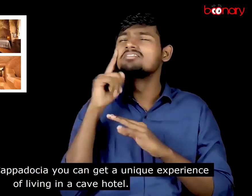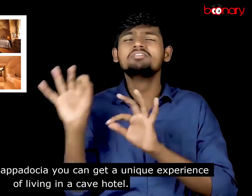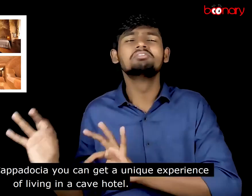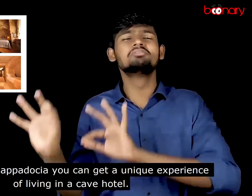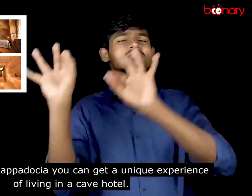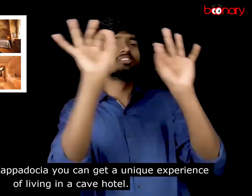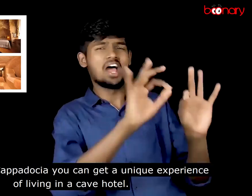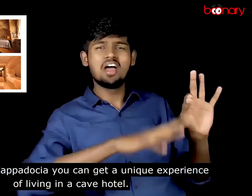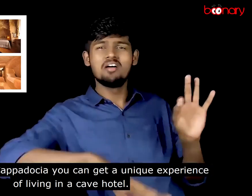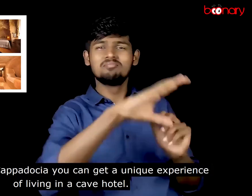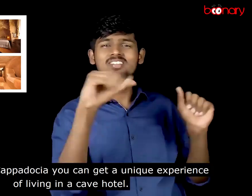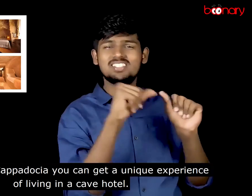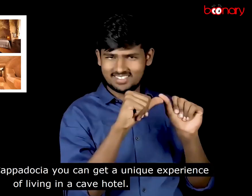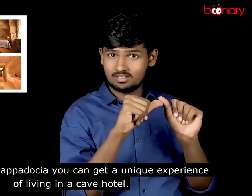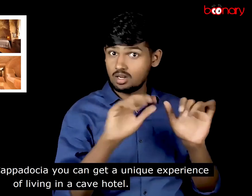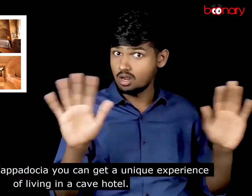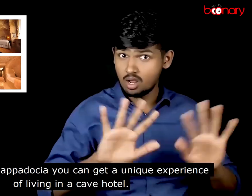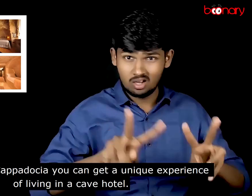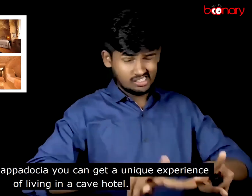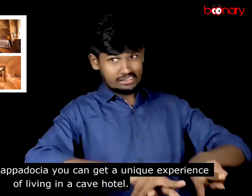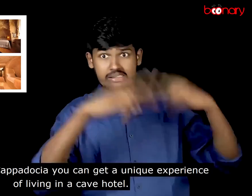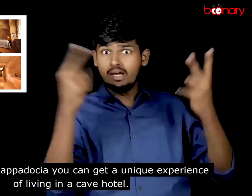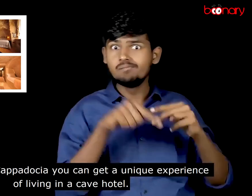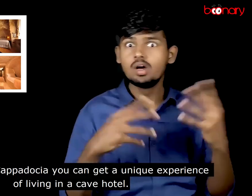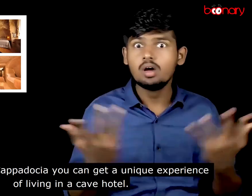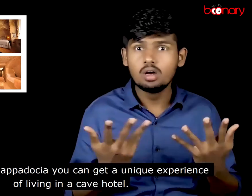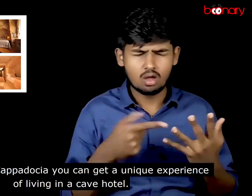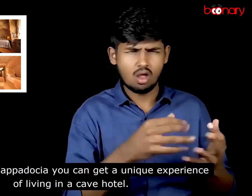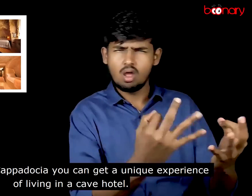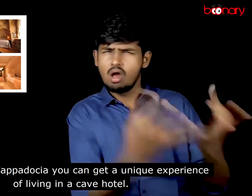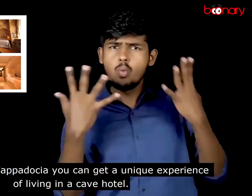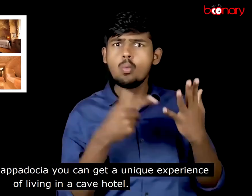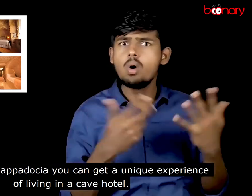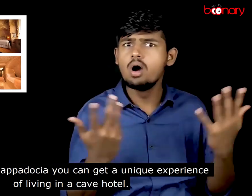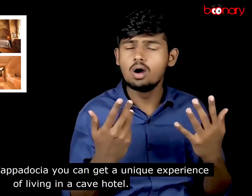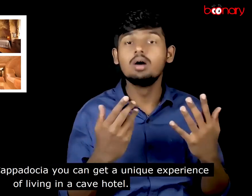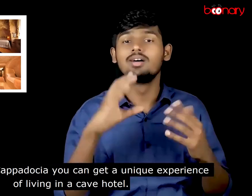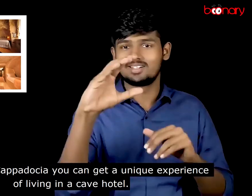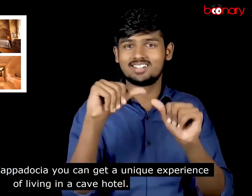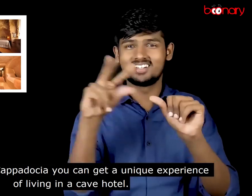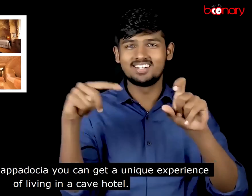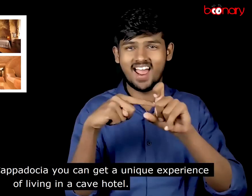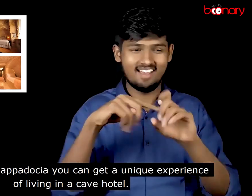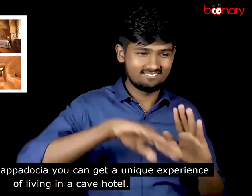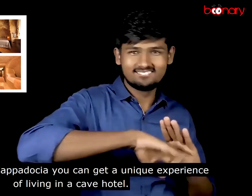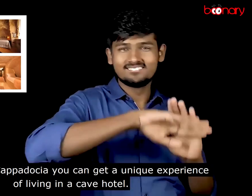in Cappadocia, you can get a unique experience of living in a cave hotel.